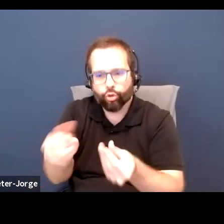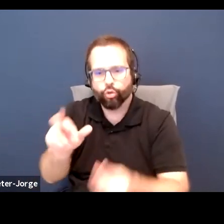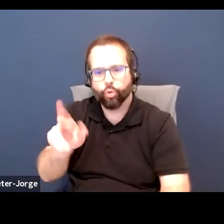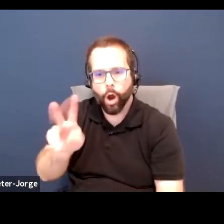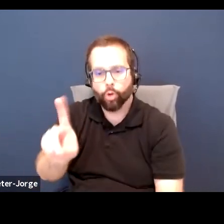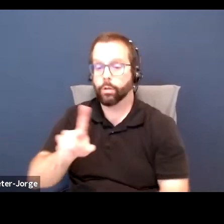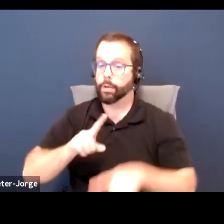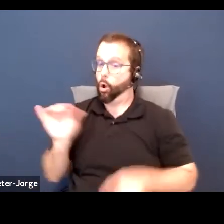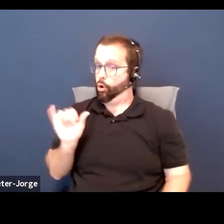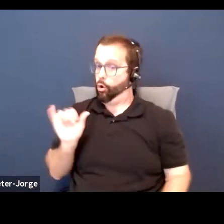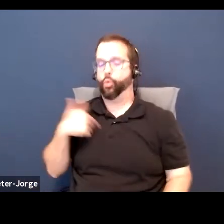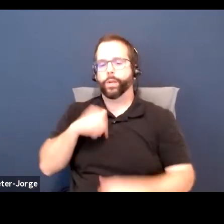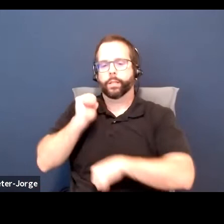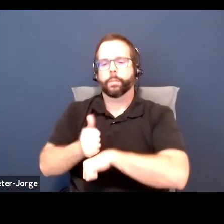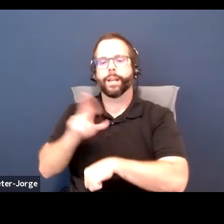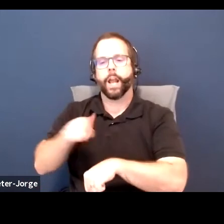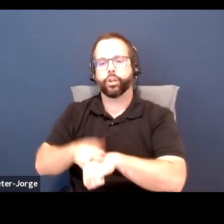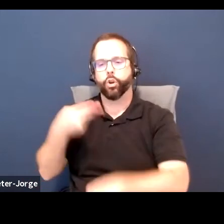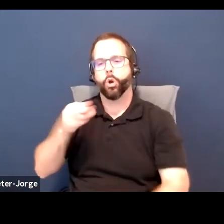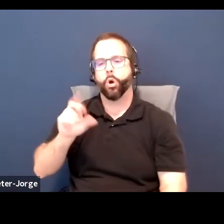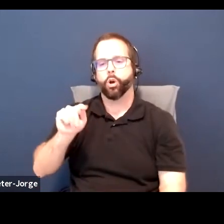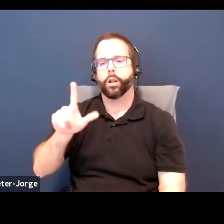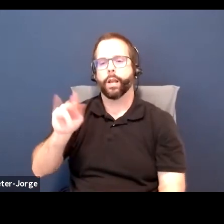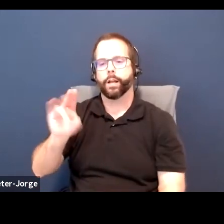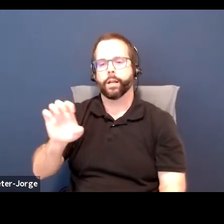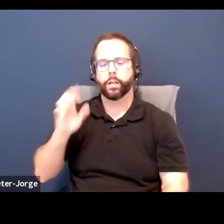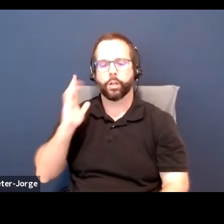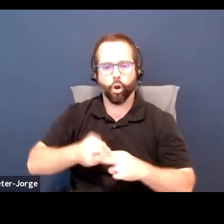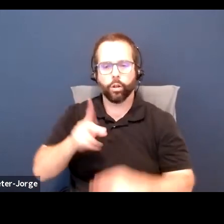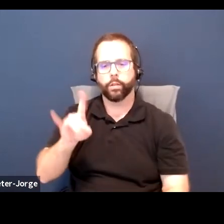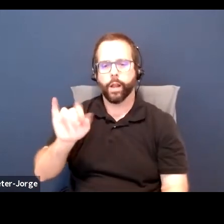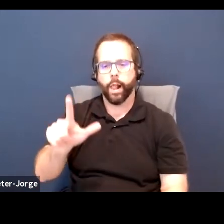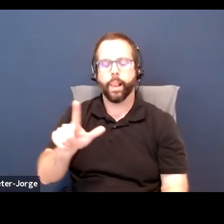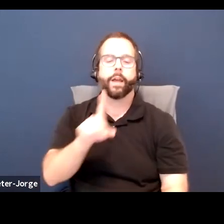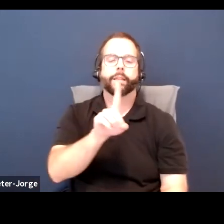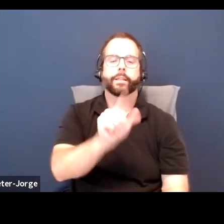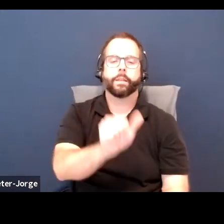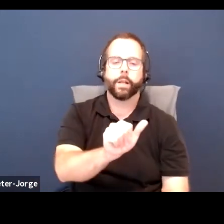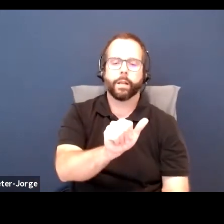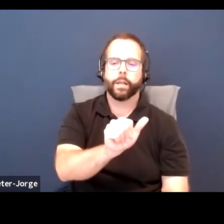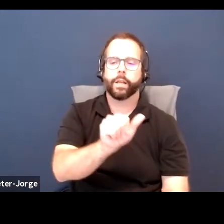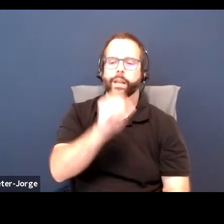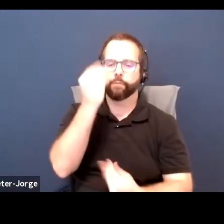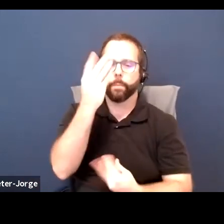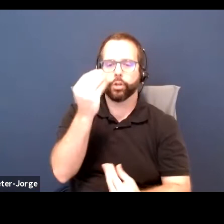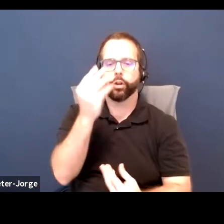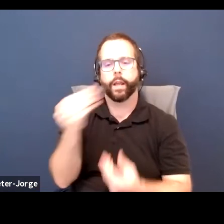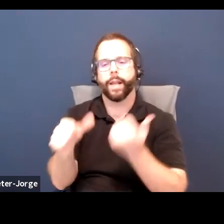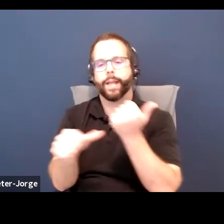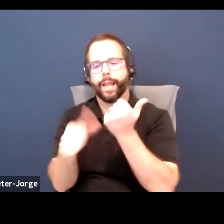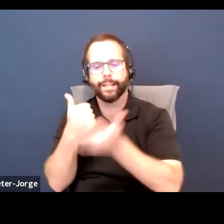national hotline called DIAL, the Disability Information and Assistance Line, to help connect people